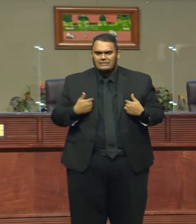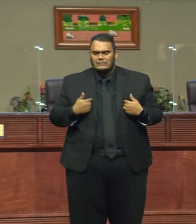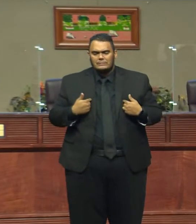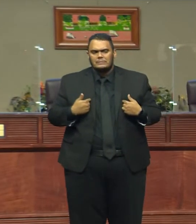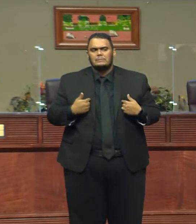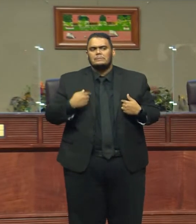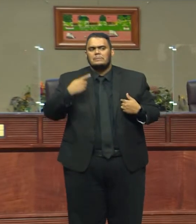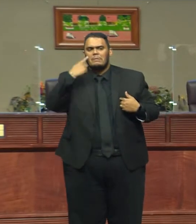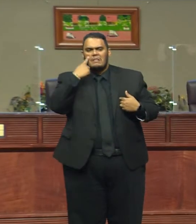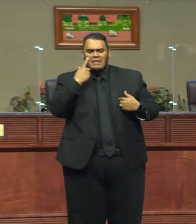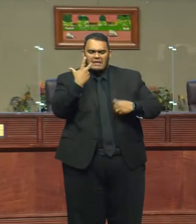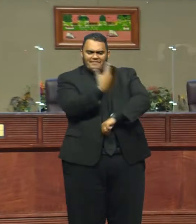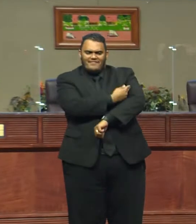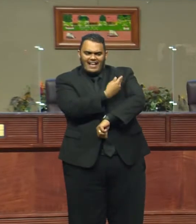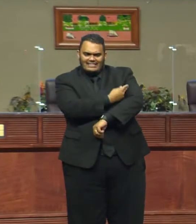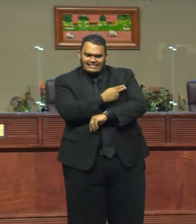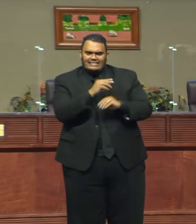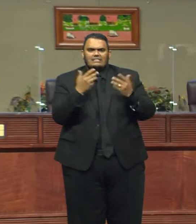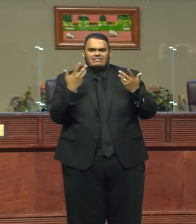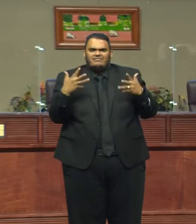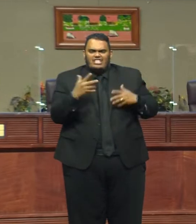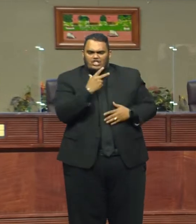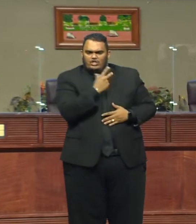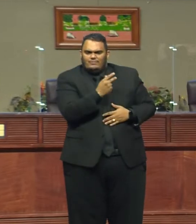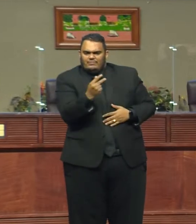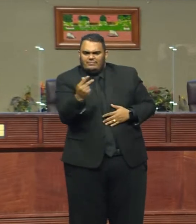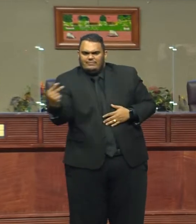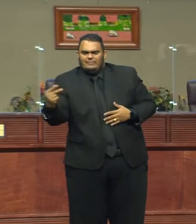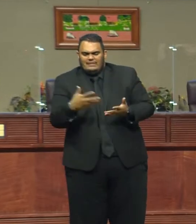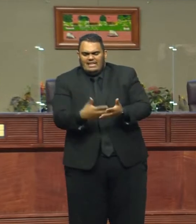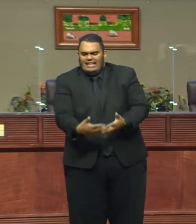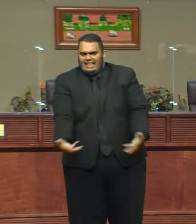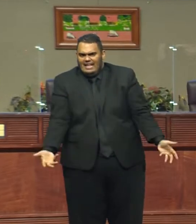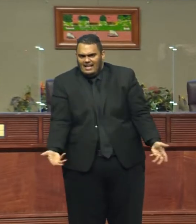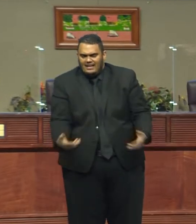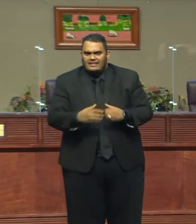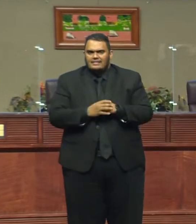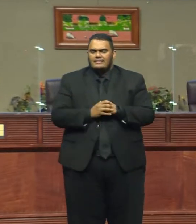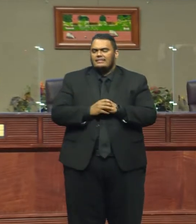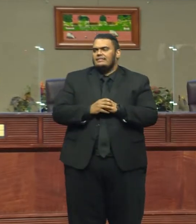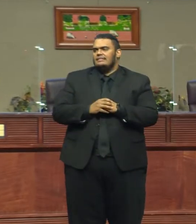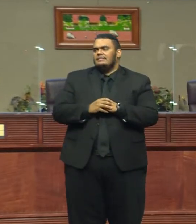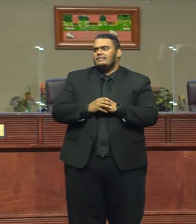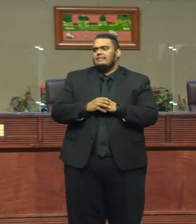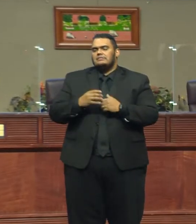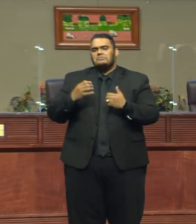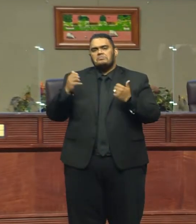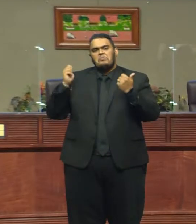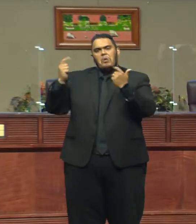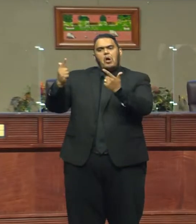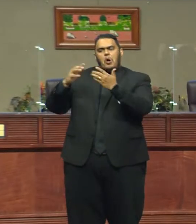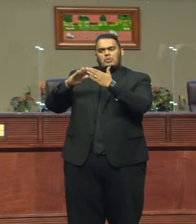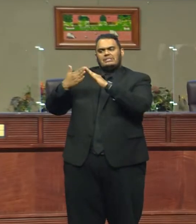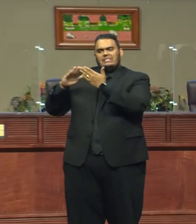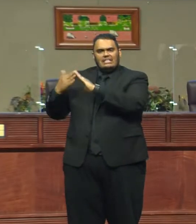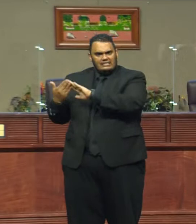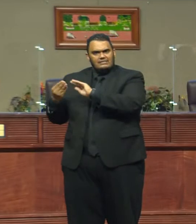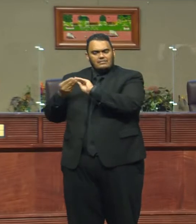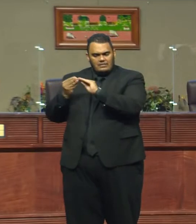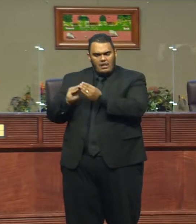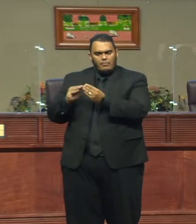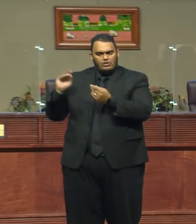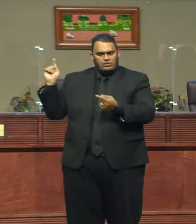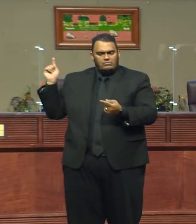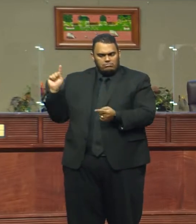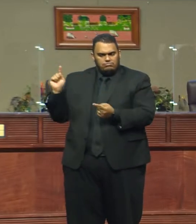country. Almost all of the metropolitan areas are seeing significant declines at this point, so I don't believe that that's